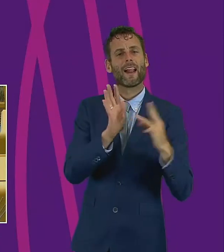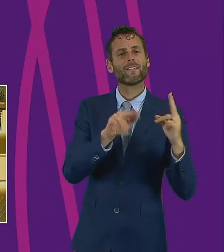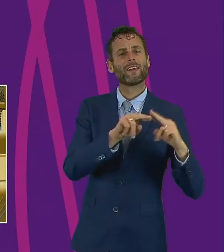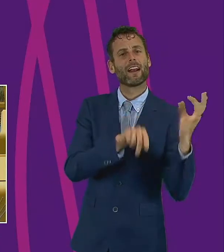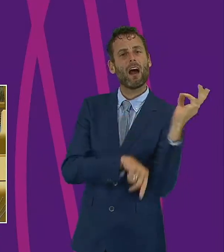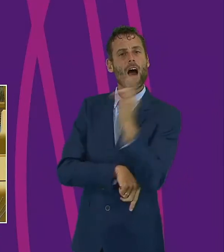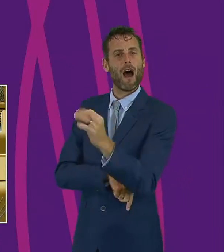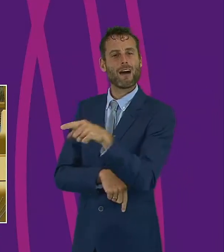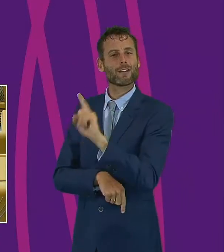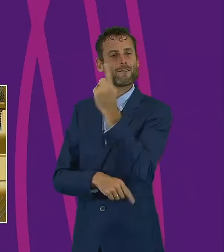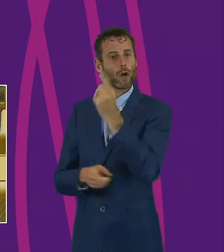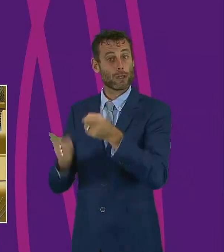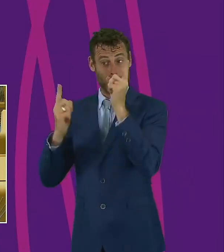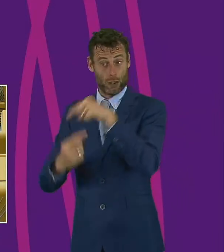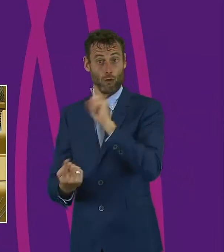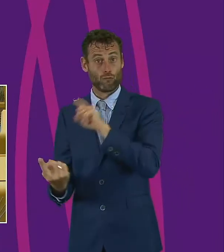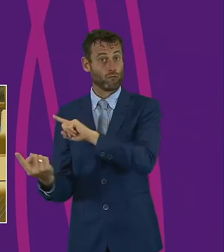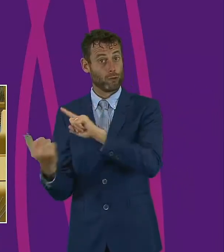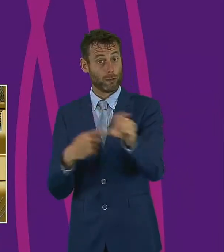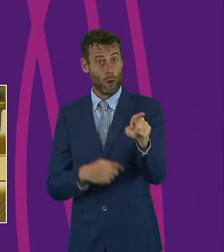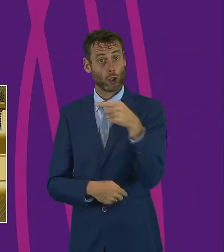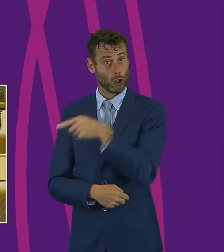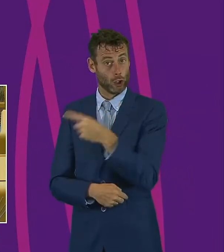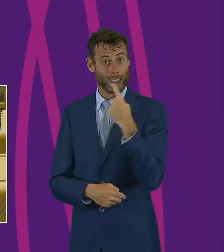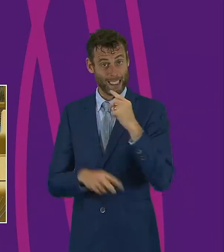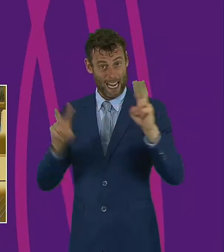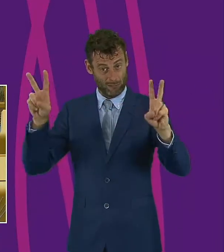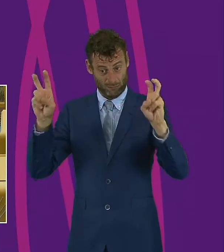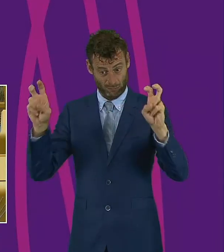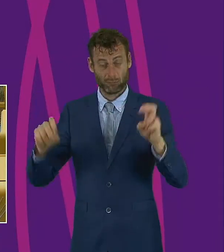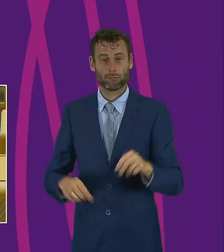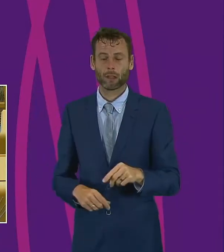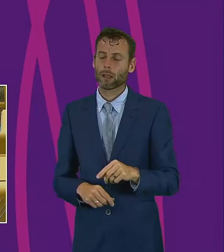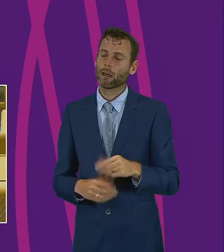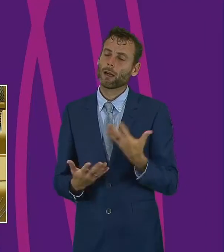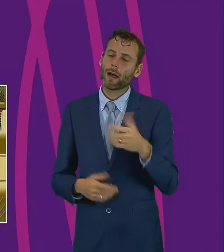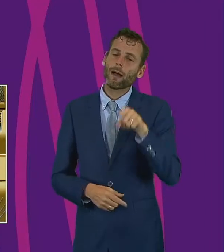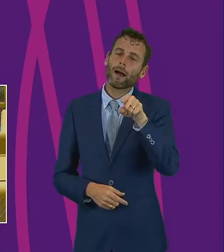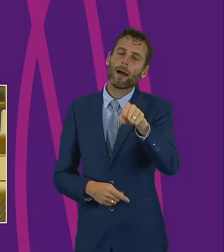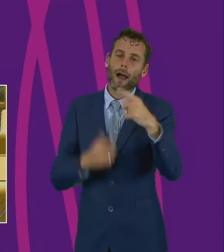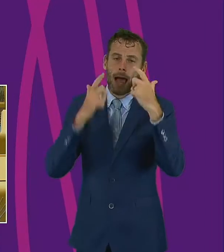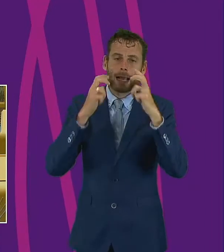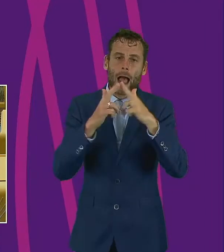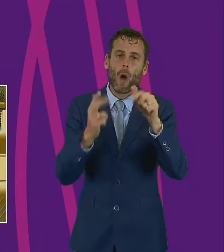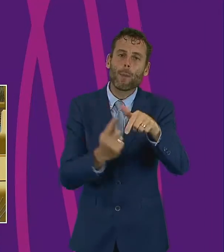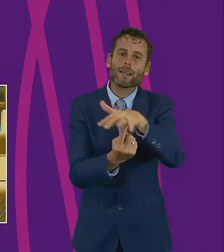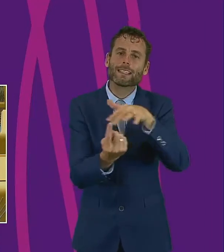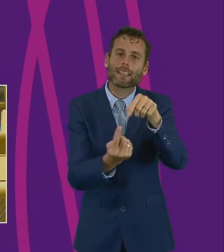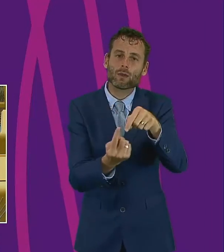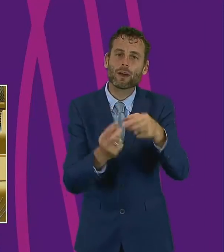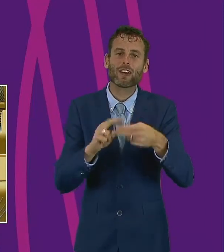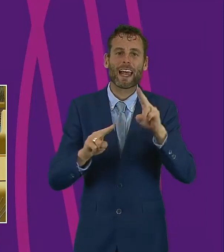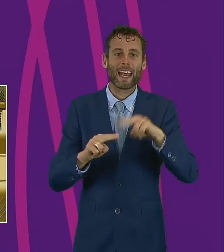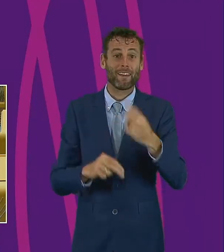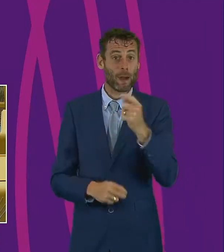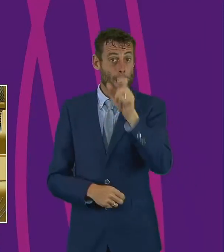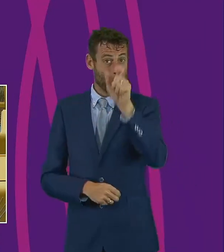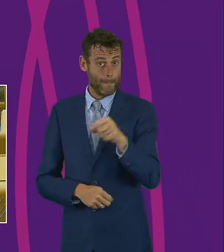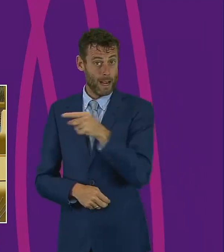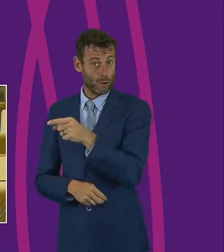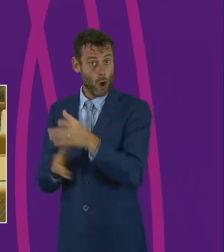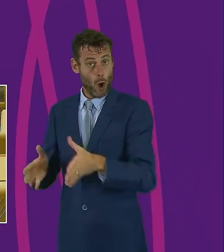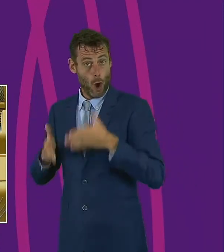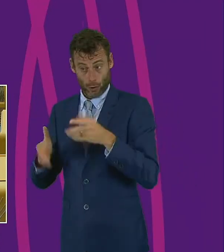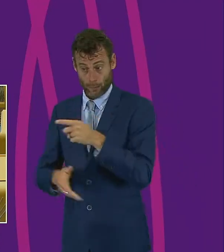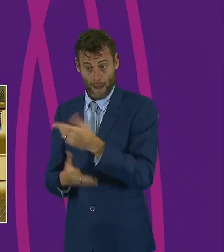Minister stated this, and I quote, "On the situation in care homes, if a patient in a hospital